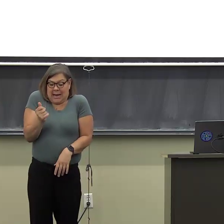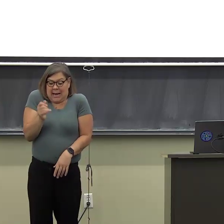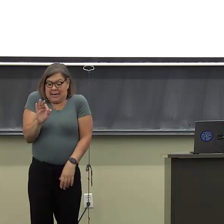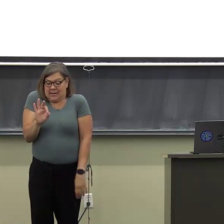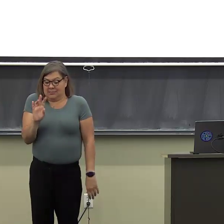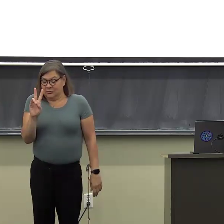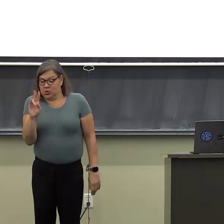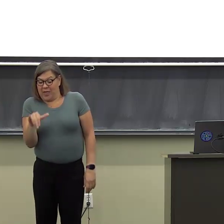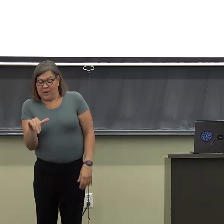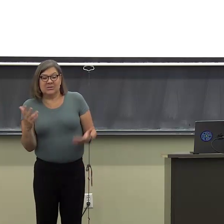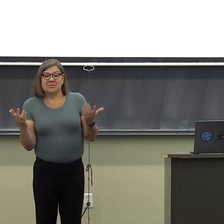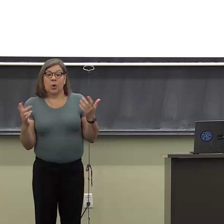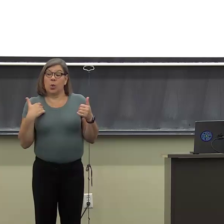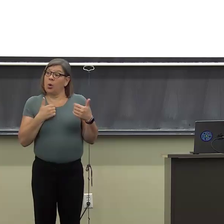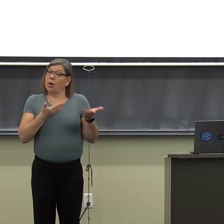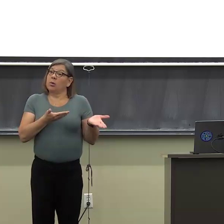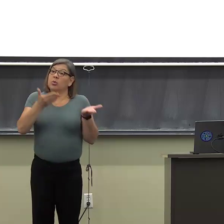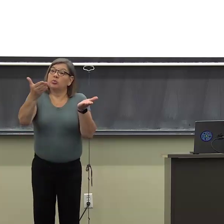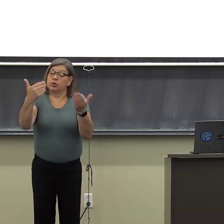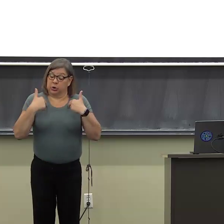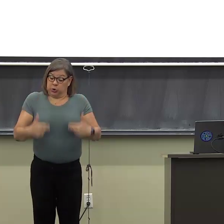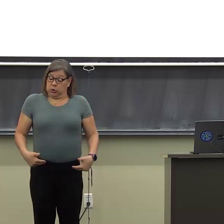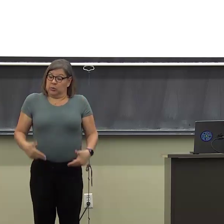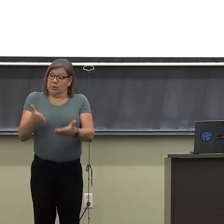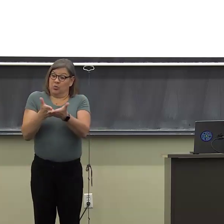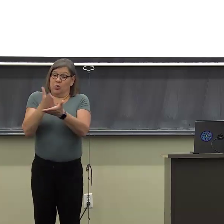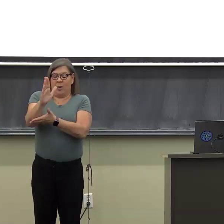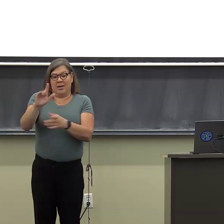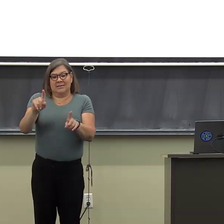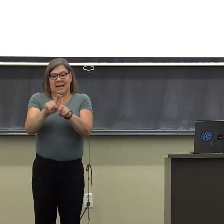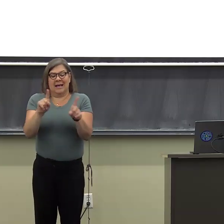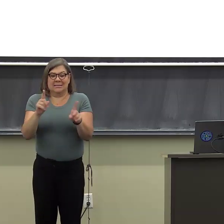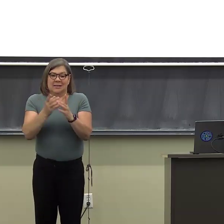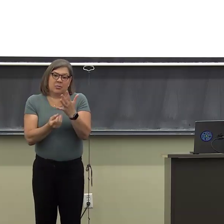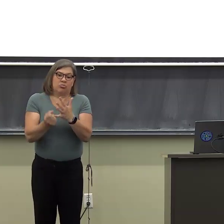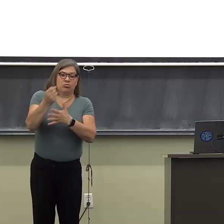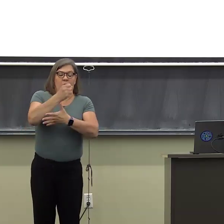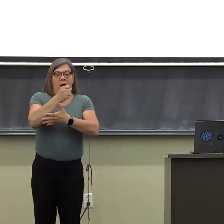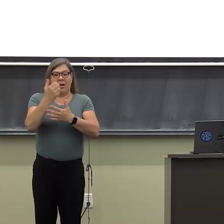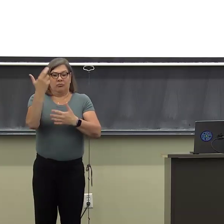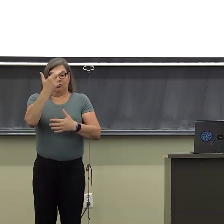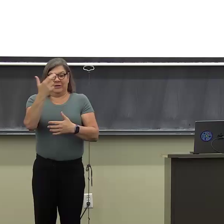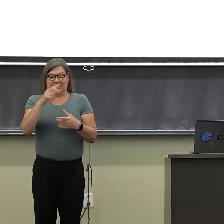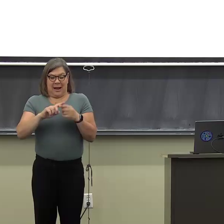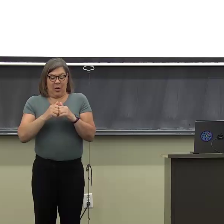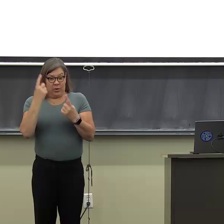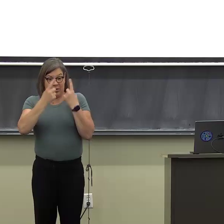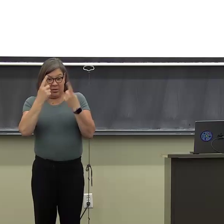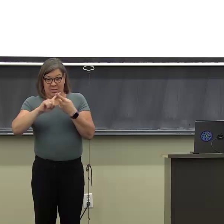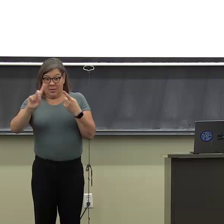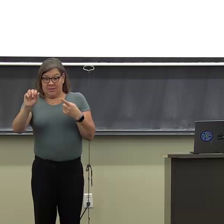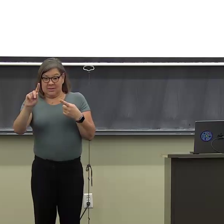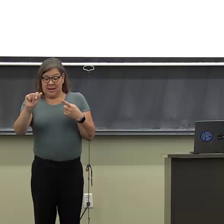was an effort to bring human rights as primate, like as sort of the prime directive of how we thought about how data should move